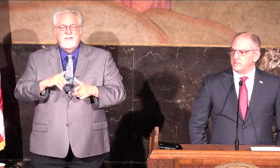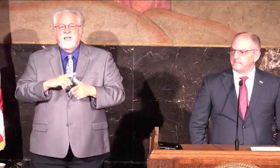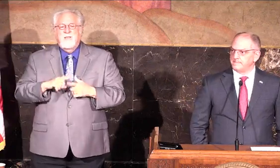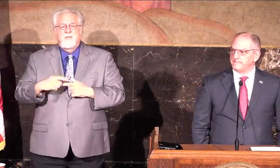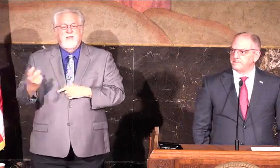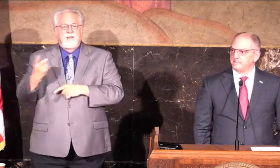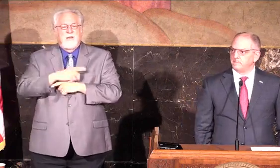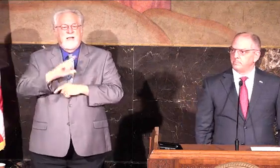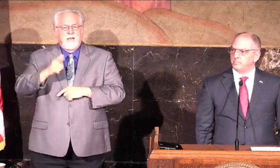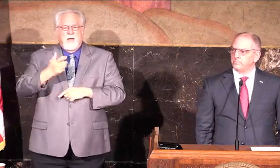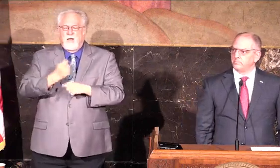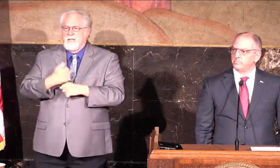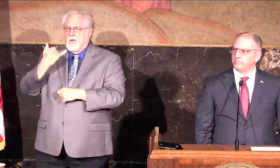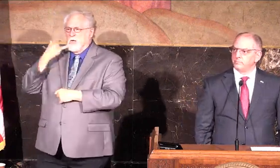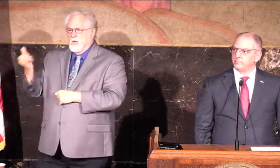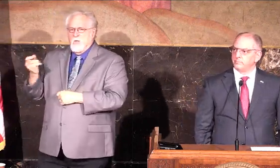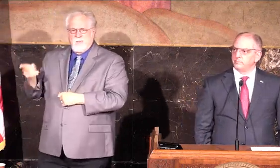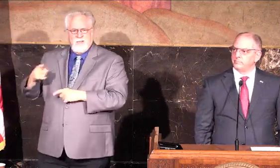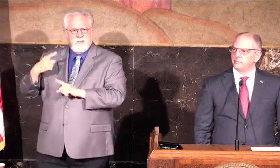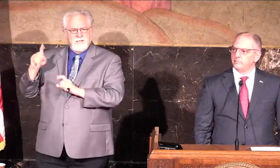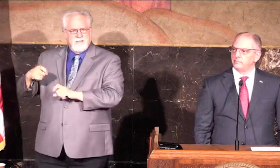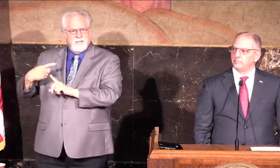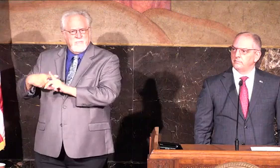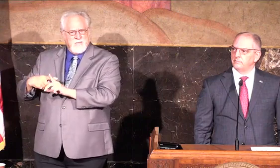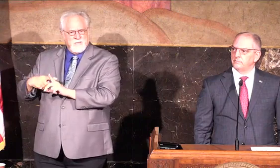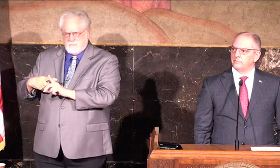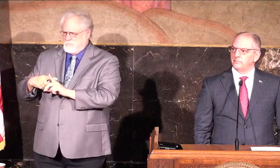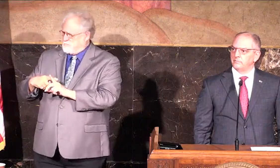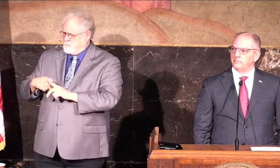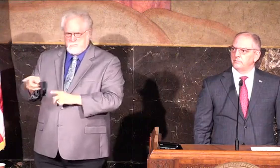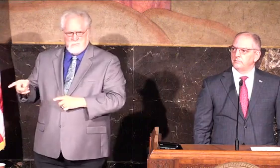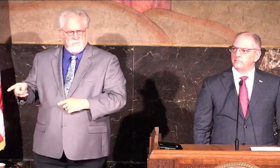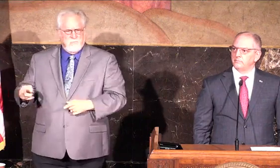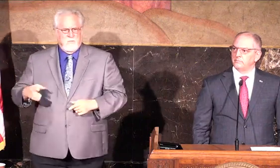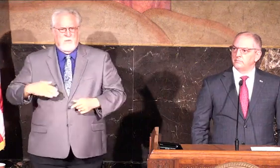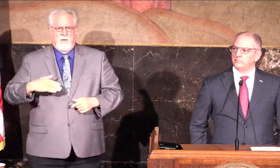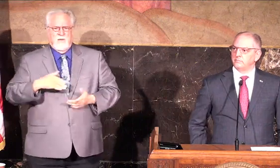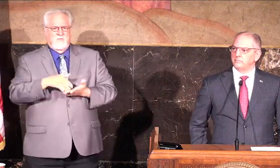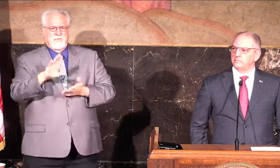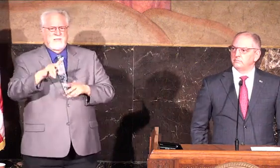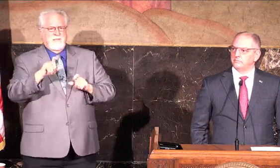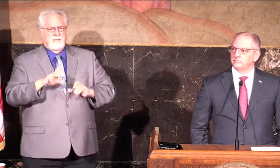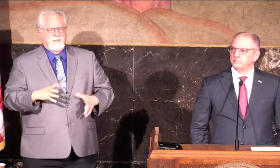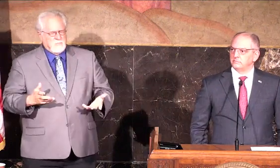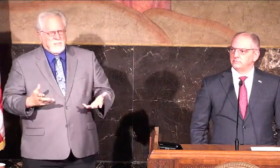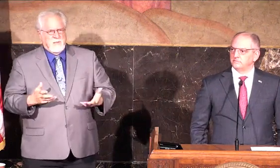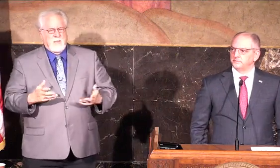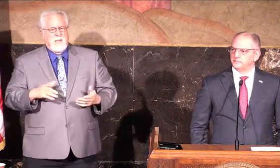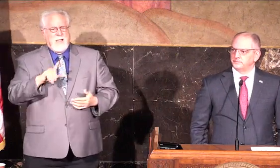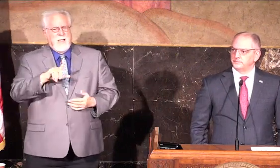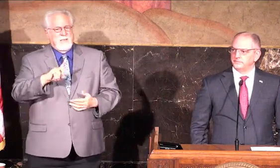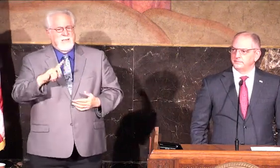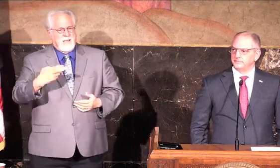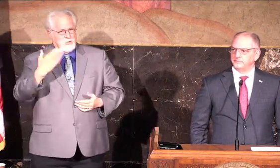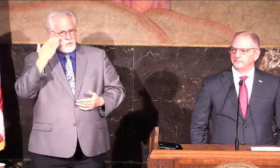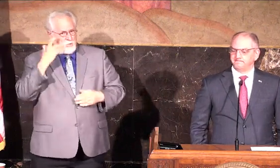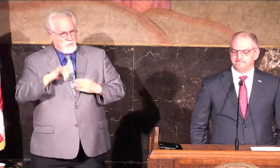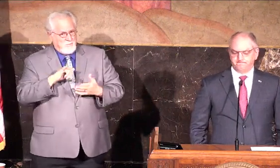later receive a call that they have tested positive when they have, in fact, not done a test at all. Is LDH aware of